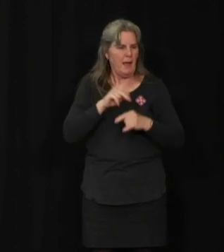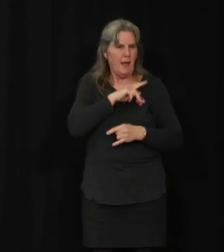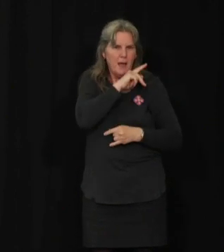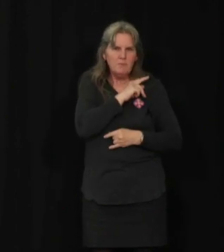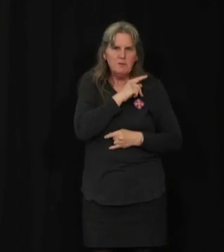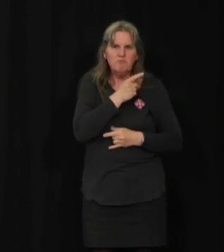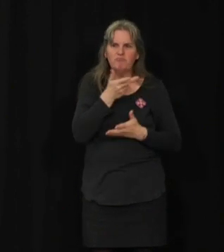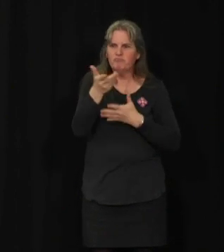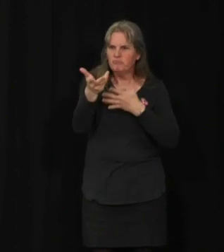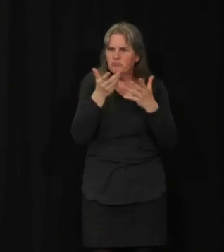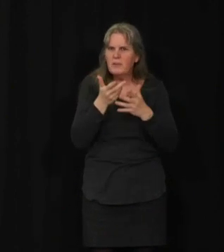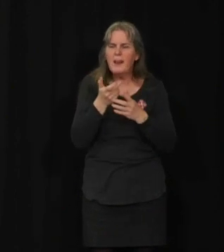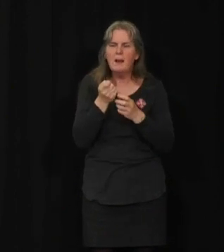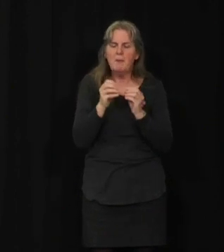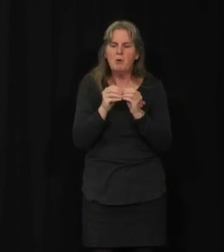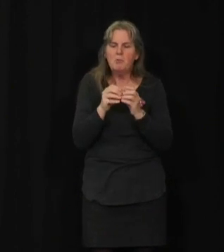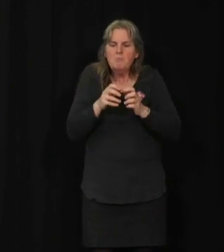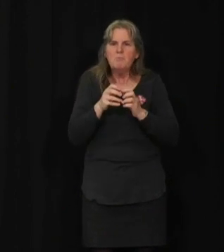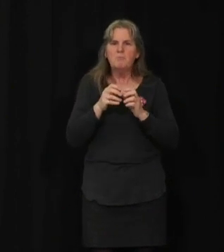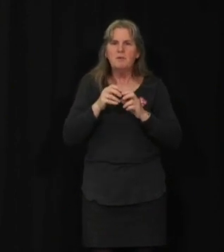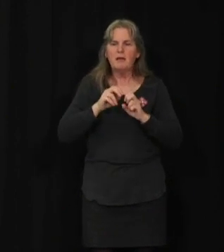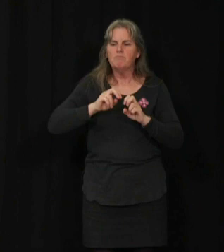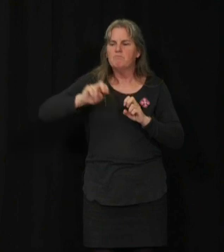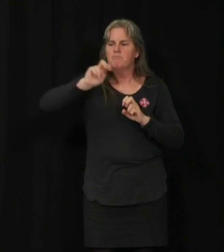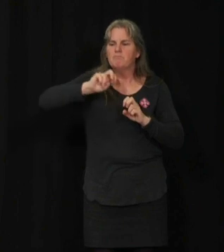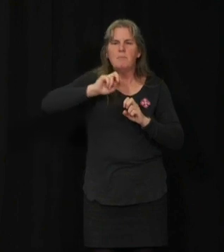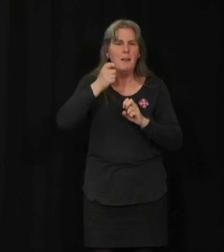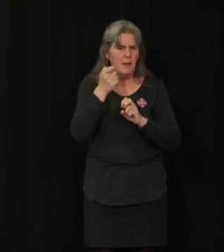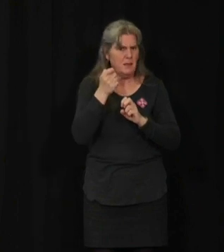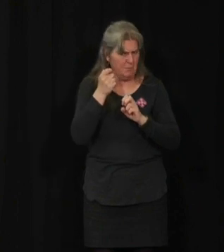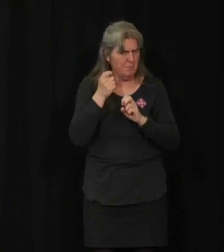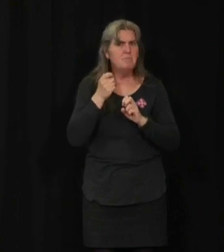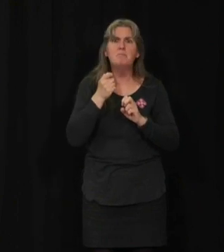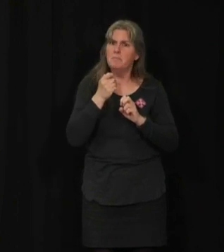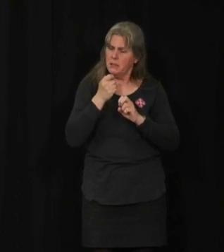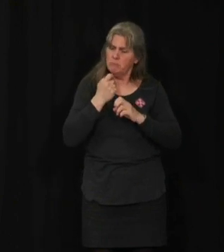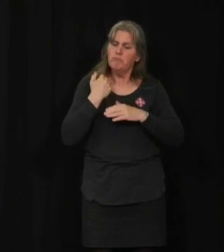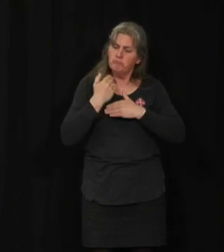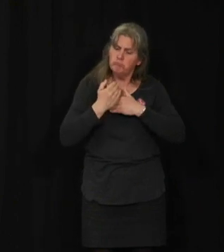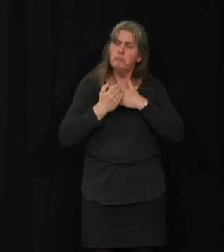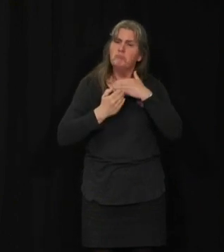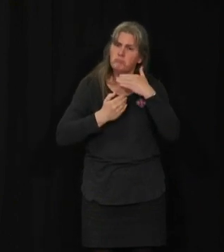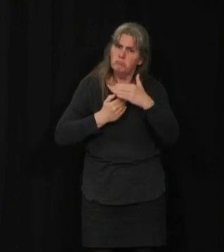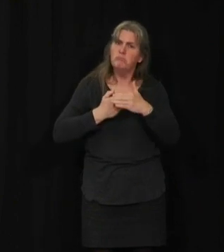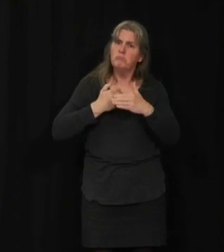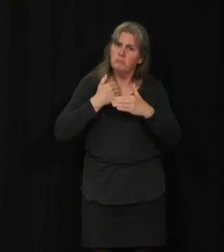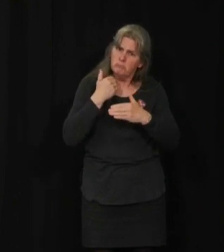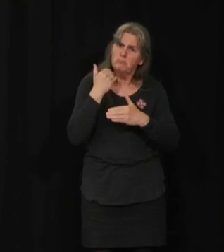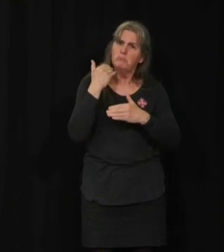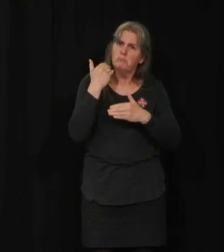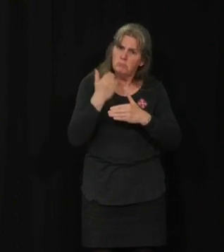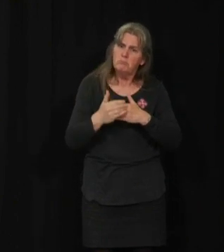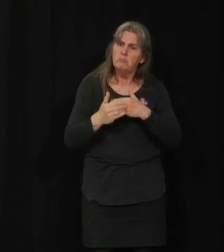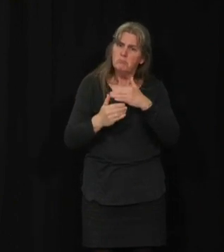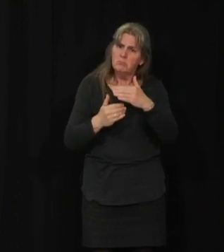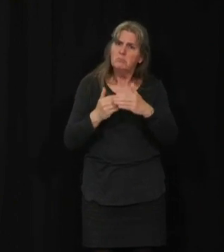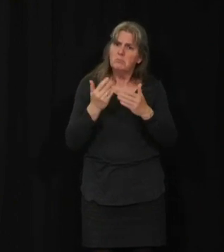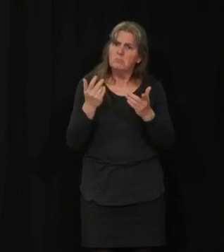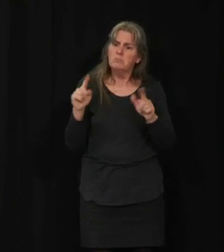getting Yukoners to move around a little bit more. And I believe that we've been doing that in a very timely fashion. I don't think that any of